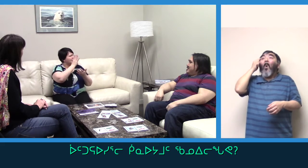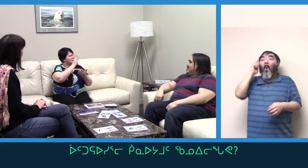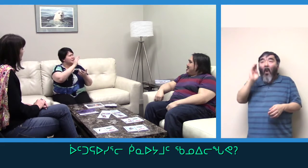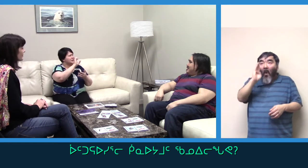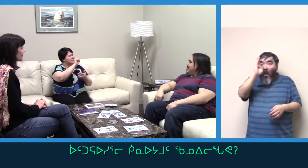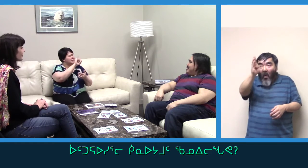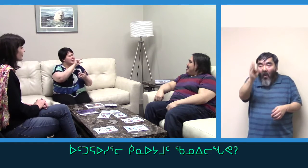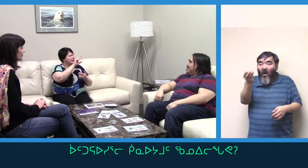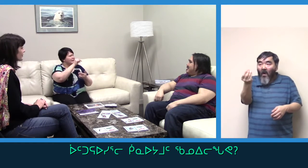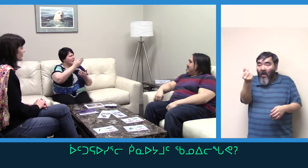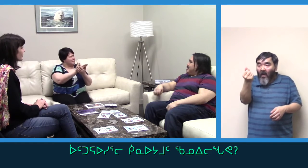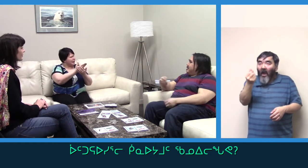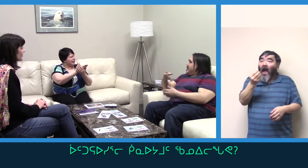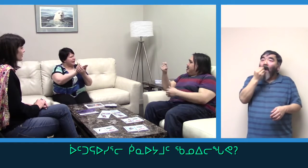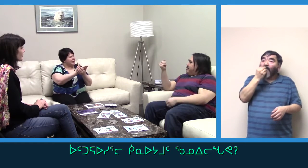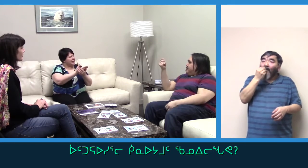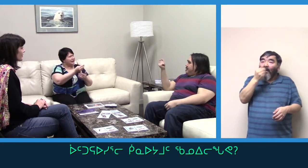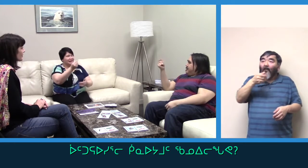money.